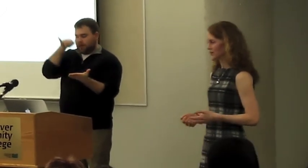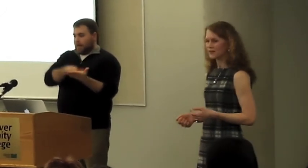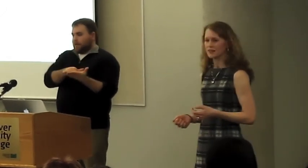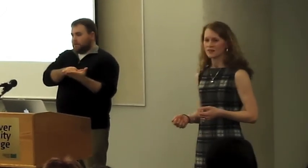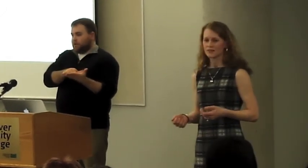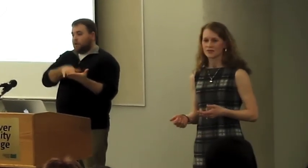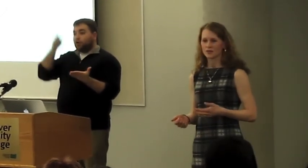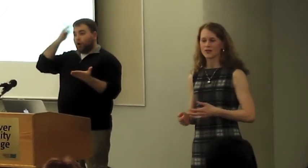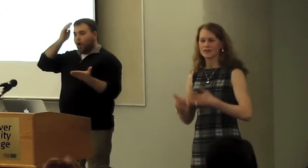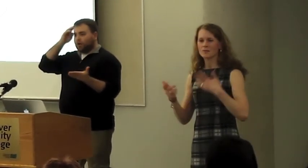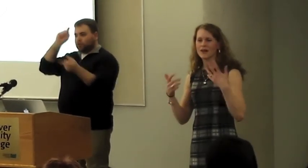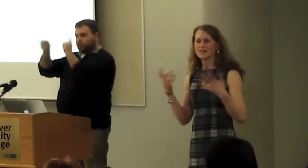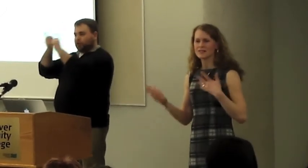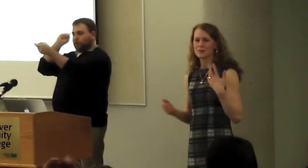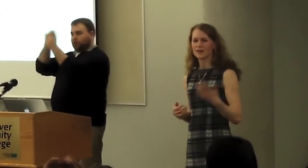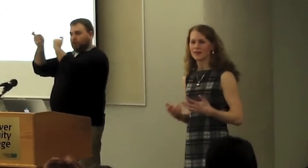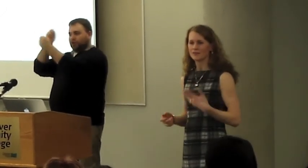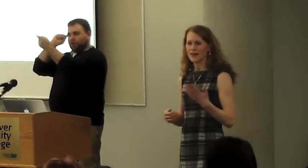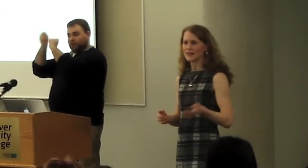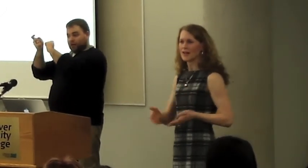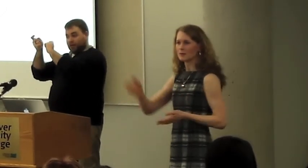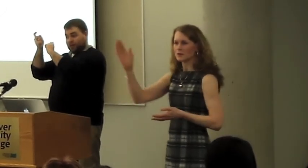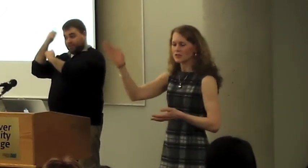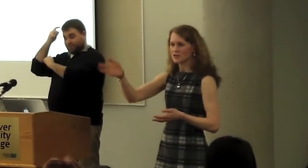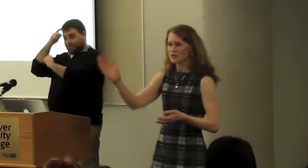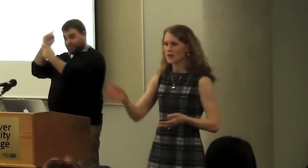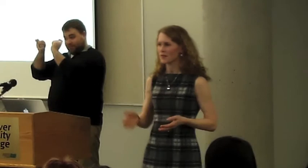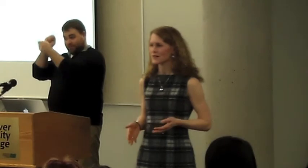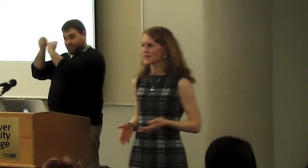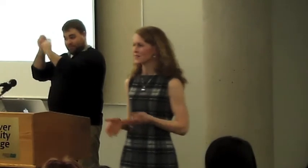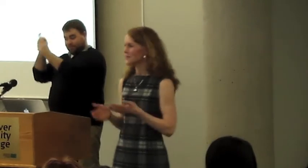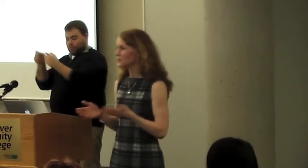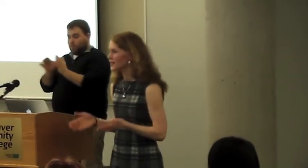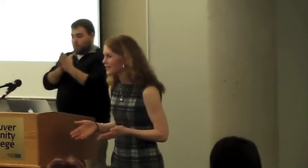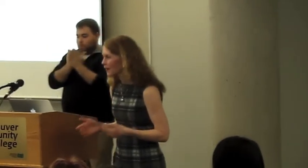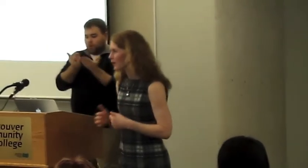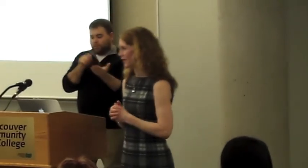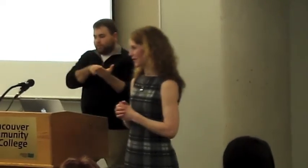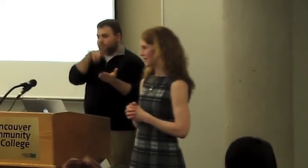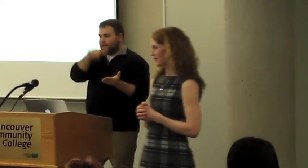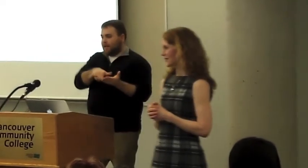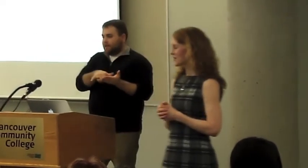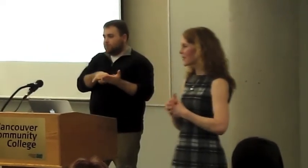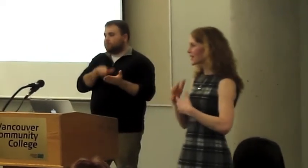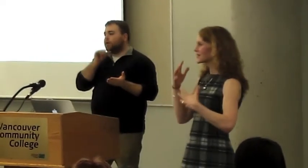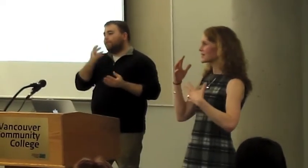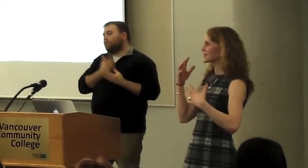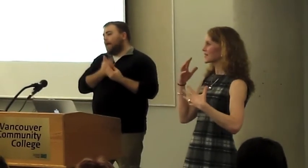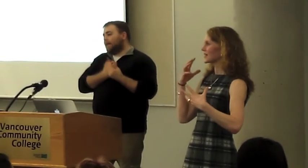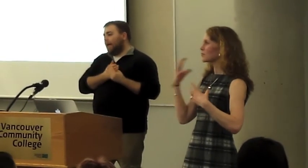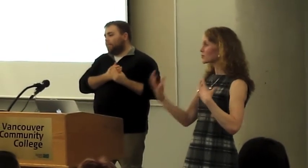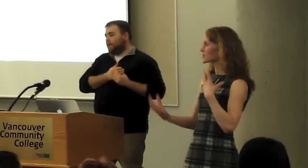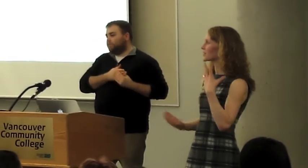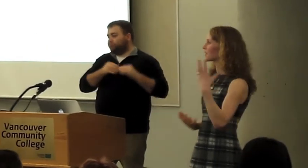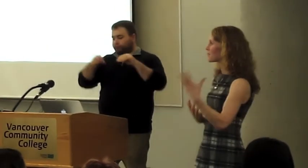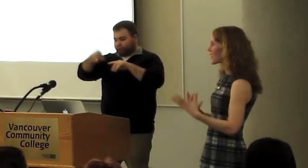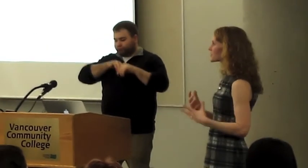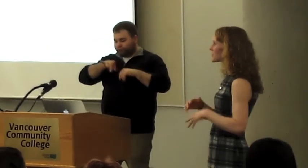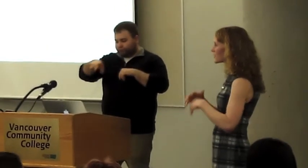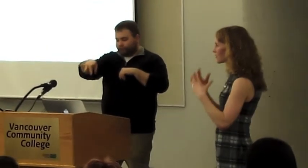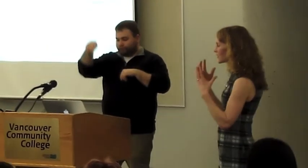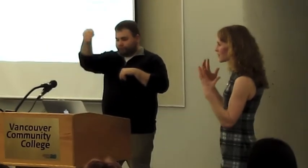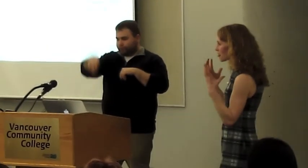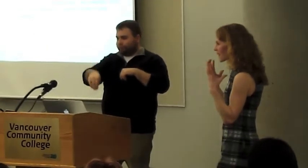that book. Or that the mind is somehow like a filing cabinet. We just slot things in. It doesn't work that way. The mind is an emotional